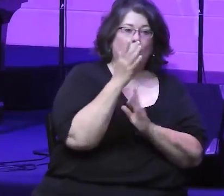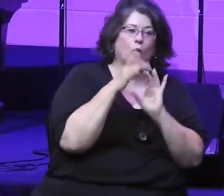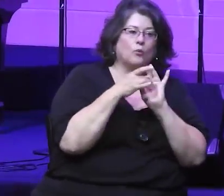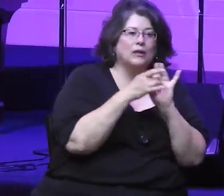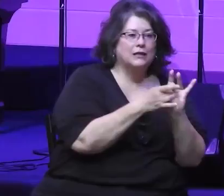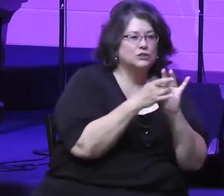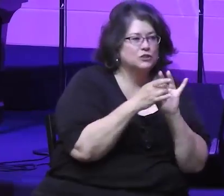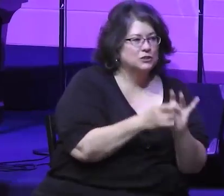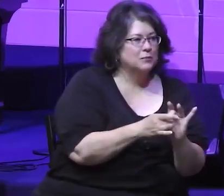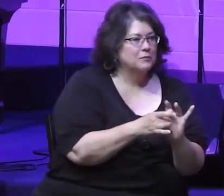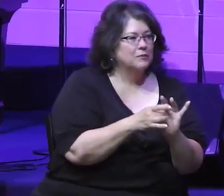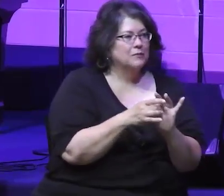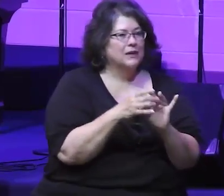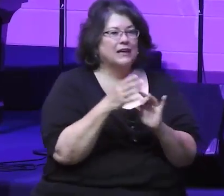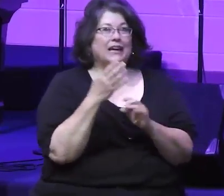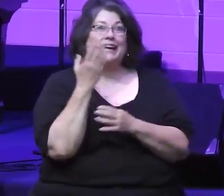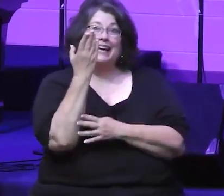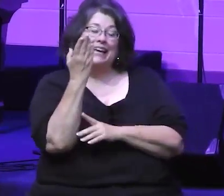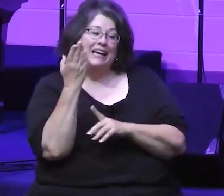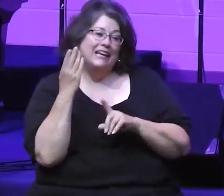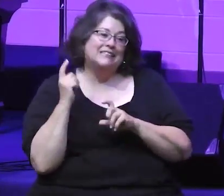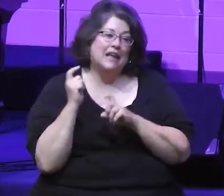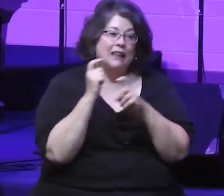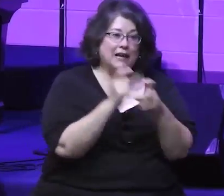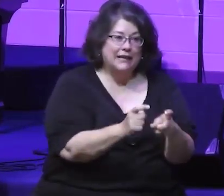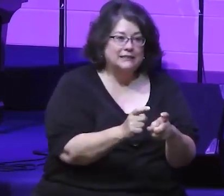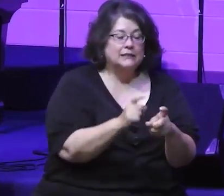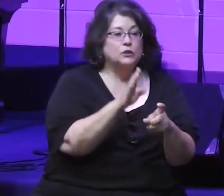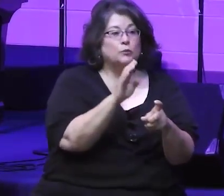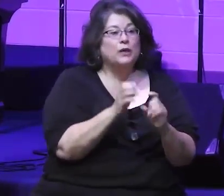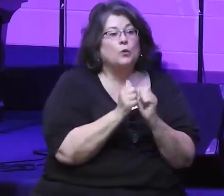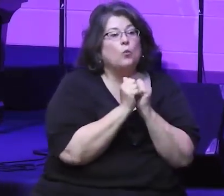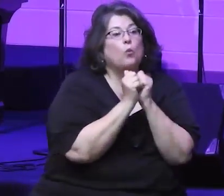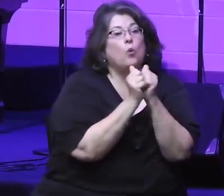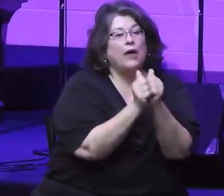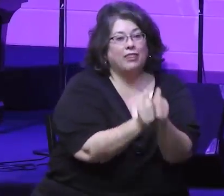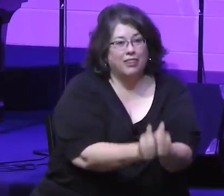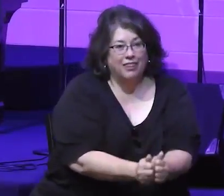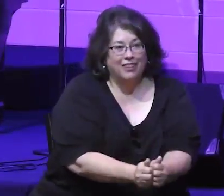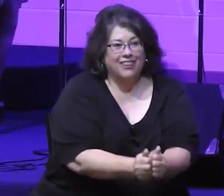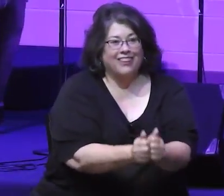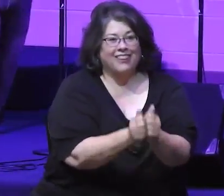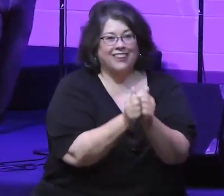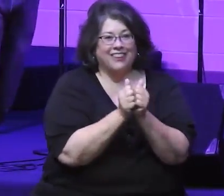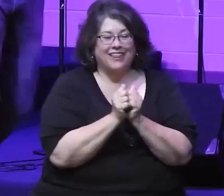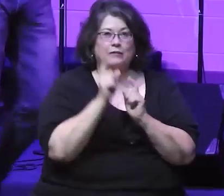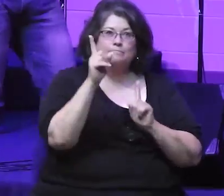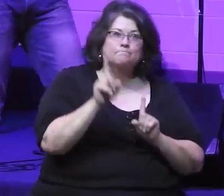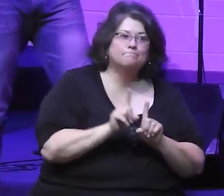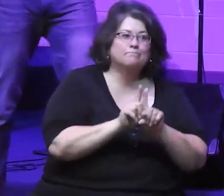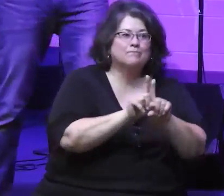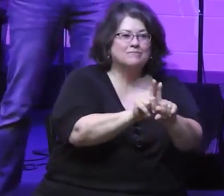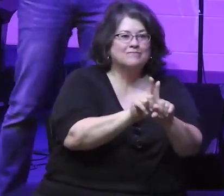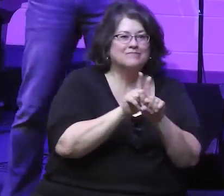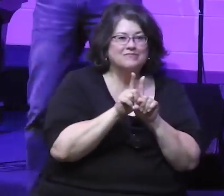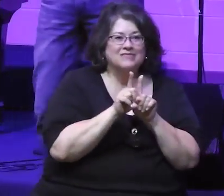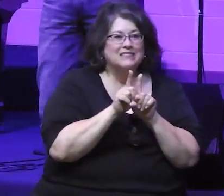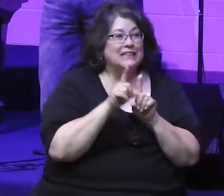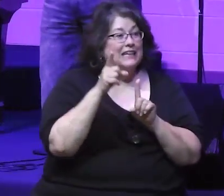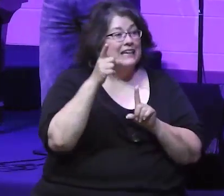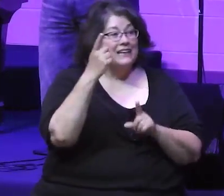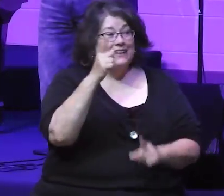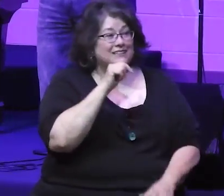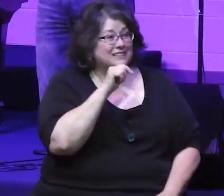He gives to be with. He gives so that we would be with him in all that we have, because he simply doesn't